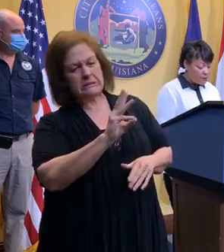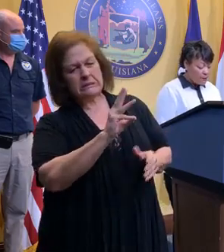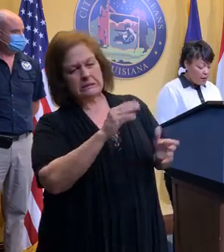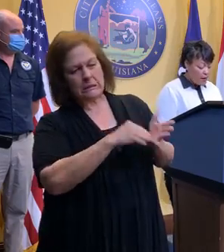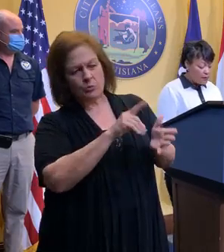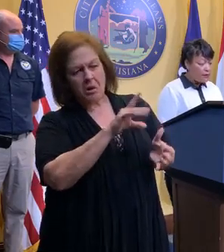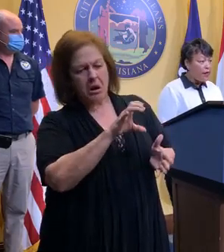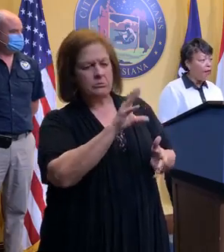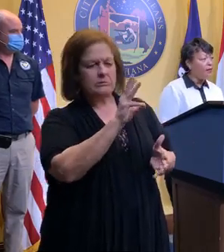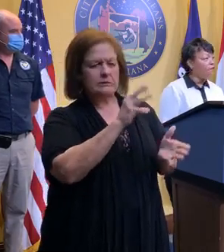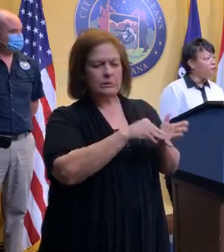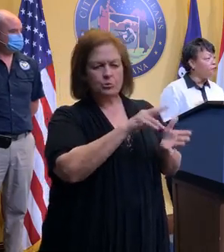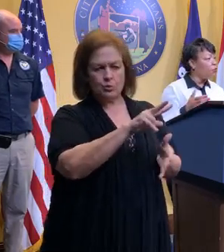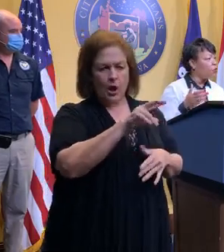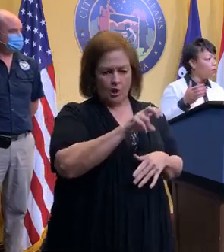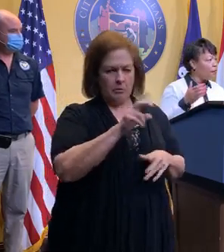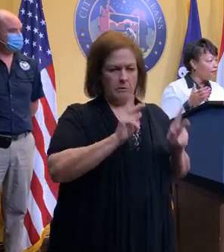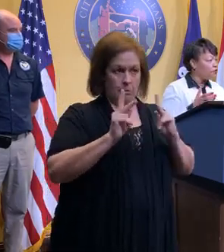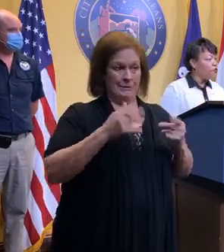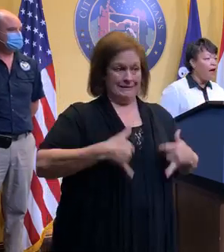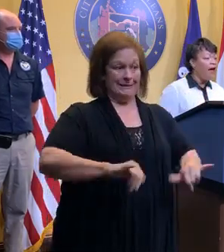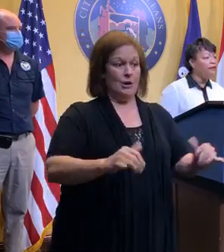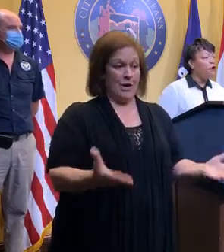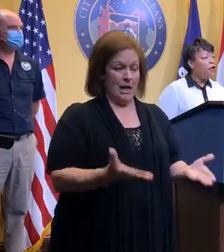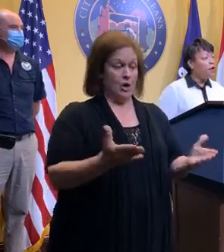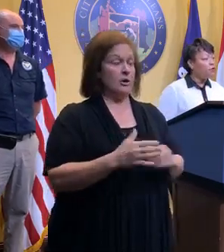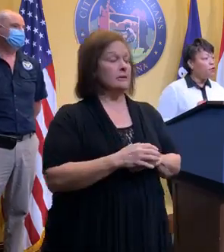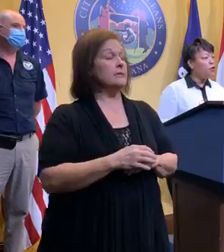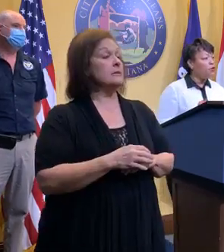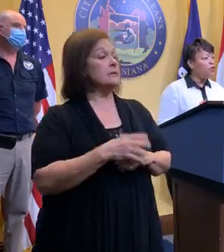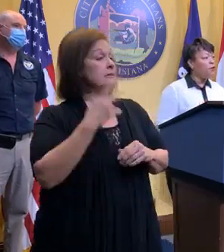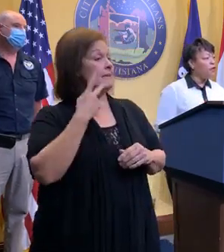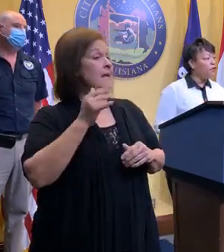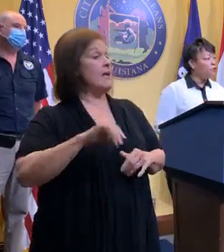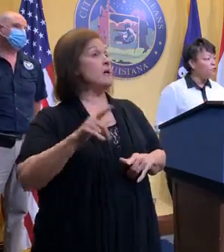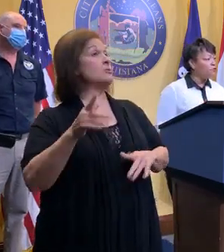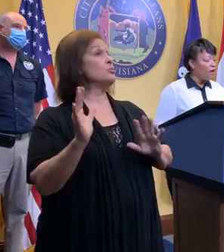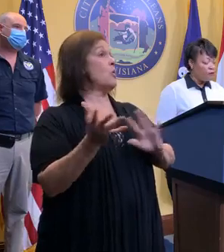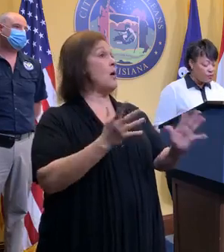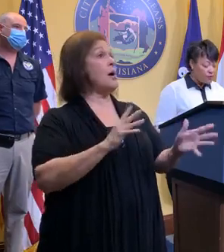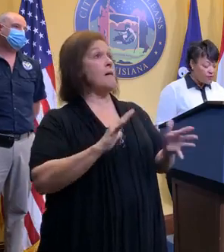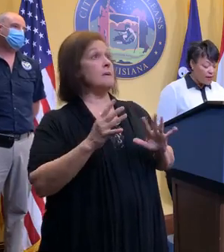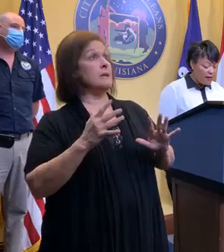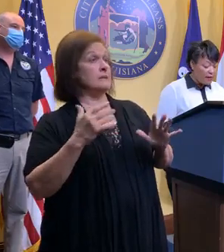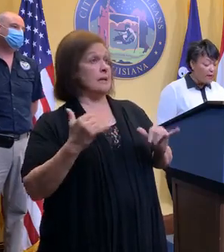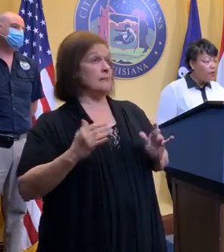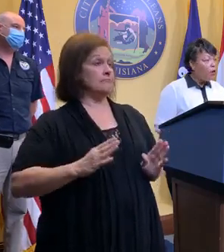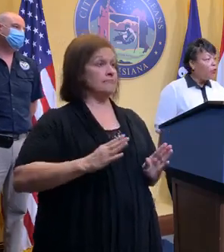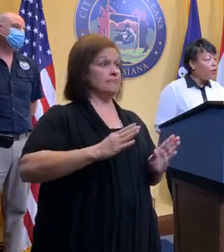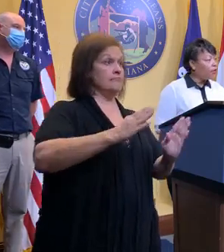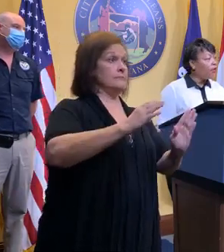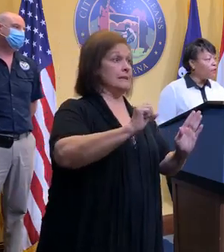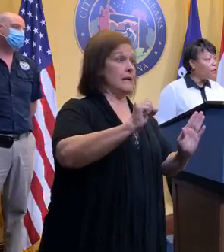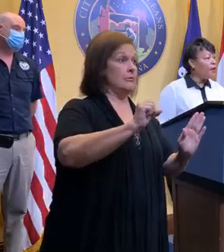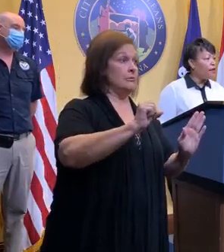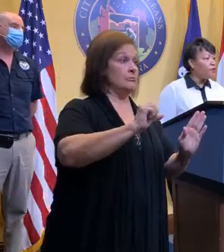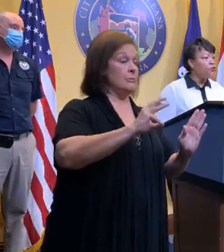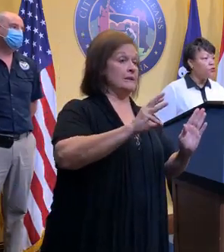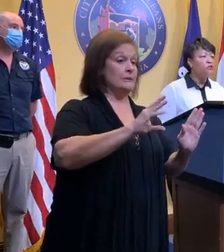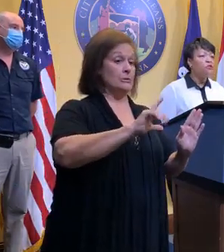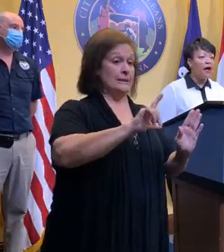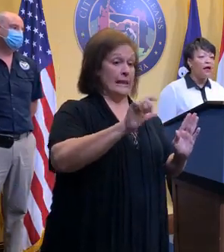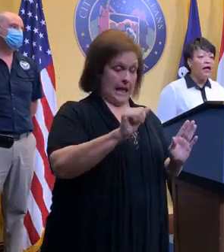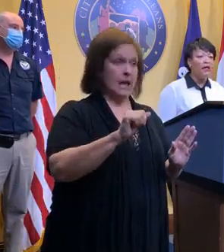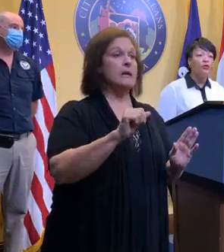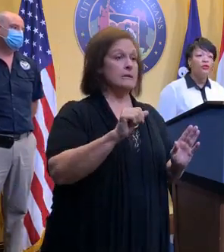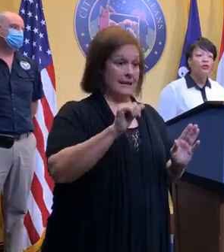6,200 mark. And again, if this storm, as it's tracked to go deeper into Southwest Louisiana, we're again